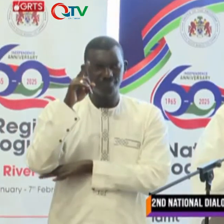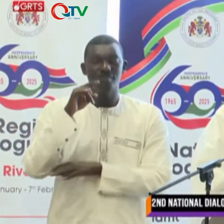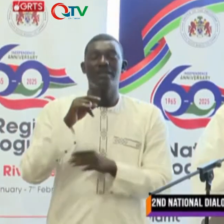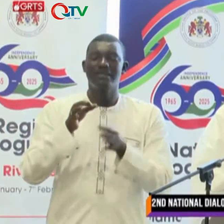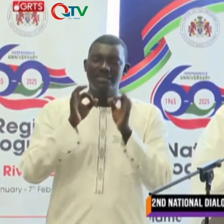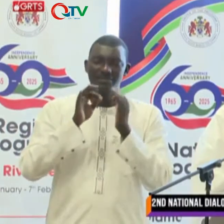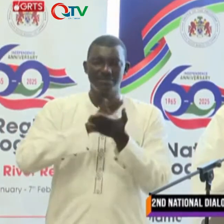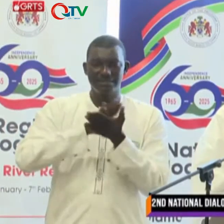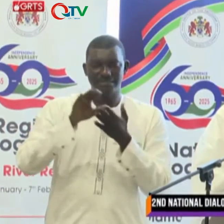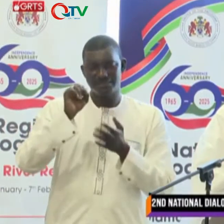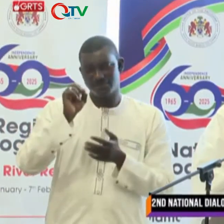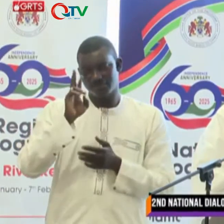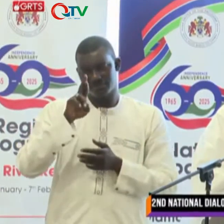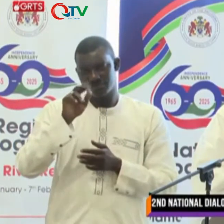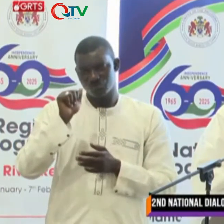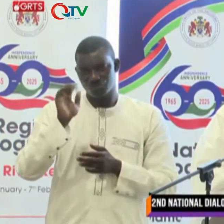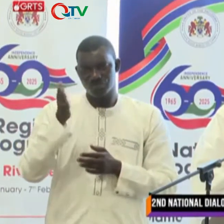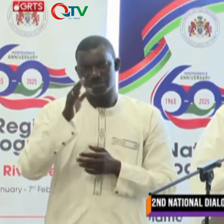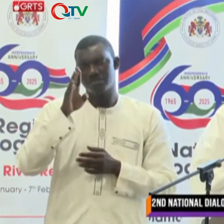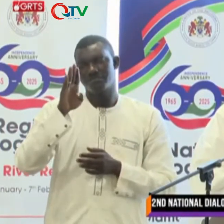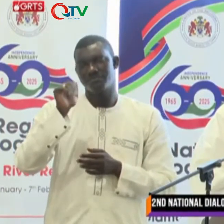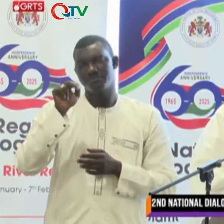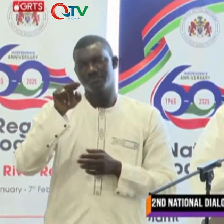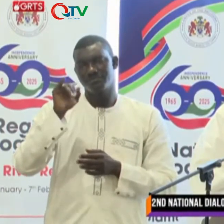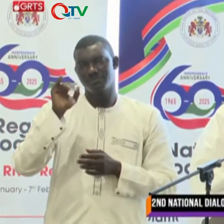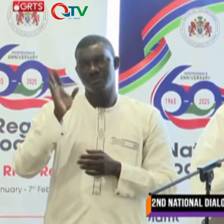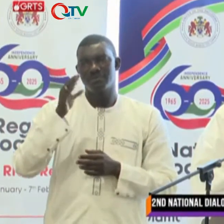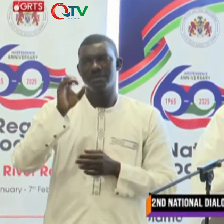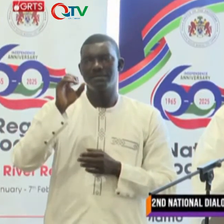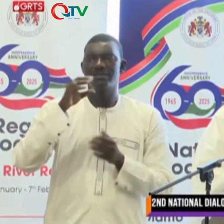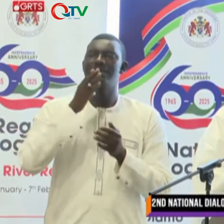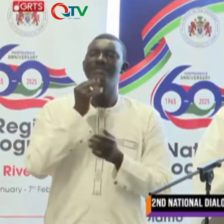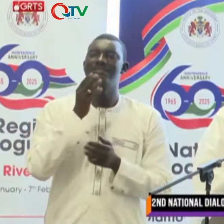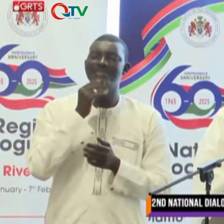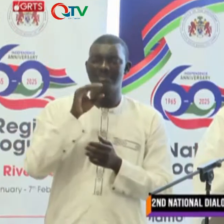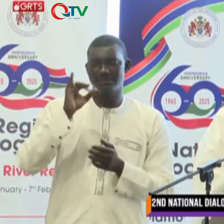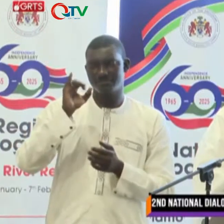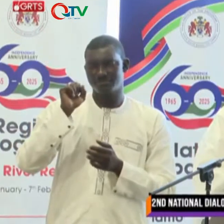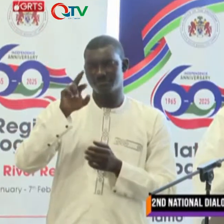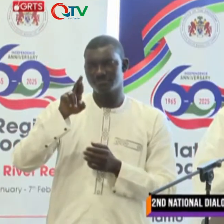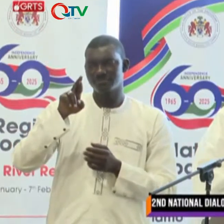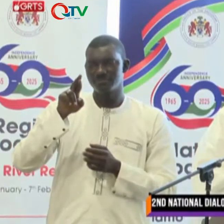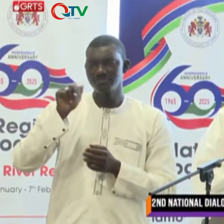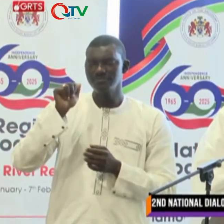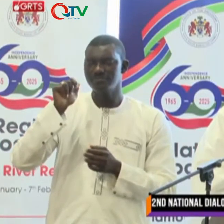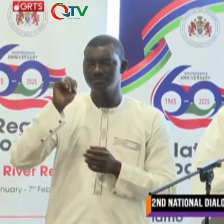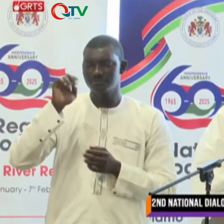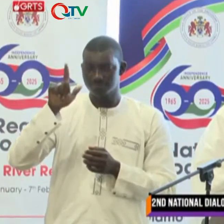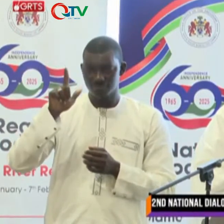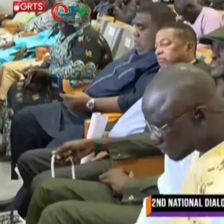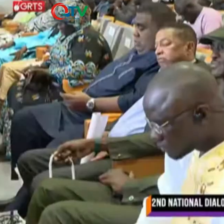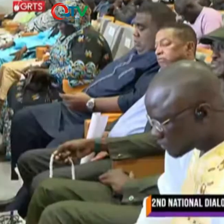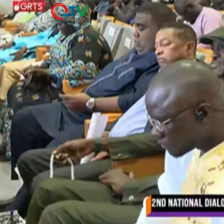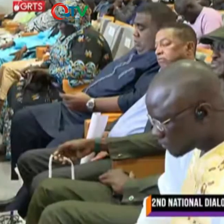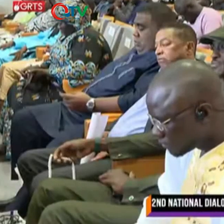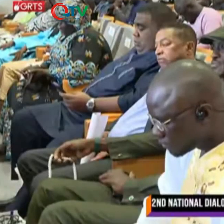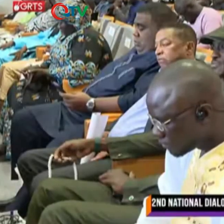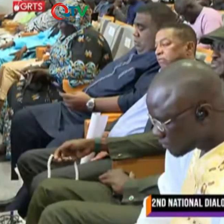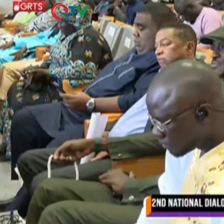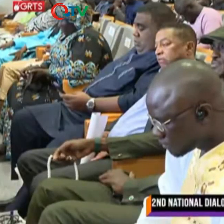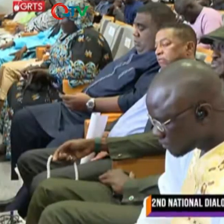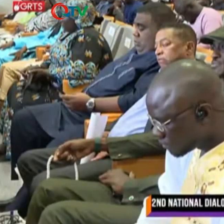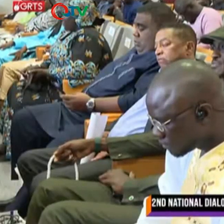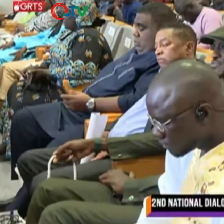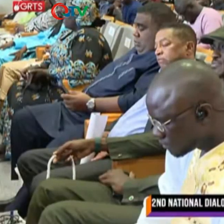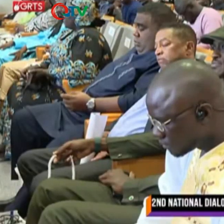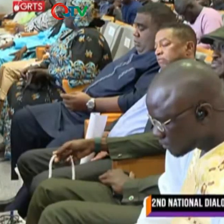Bani Israel, indeed we have honored the children of Adam. This honor is